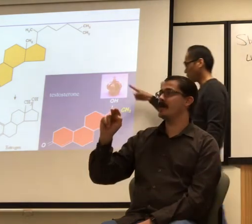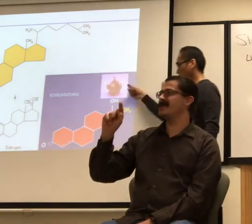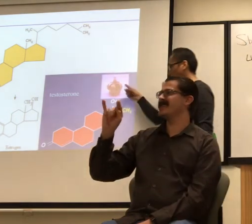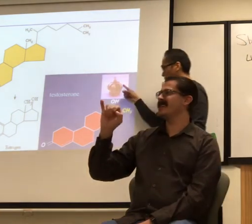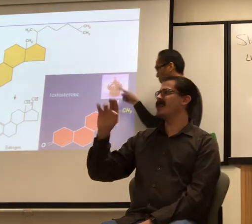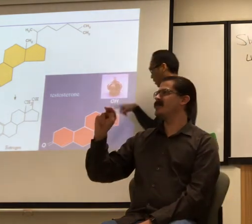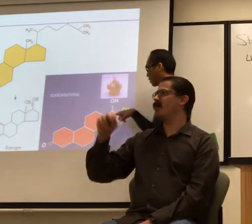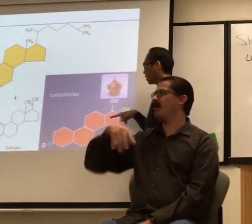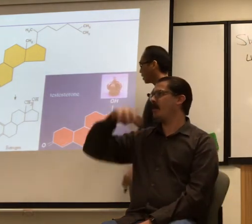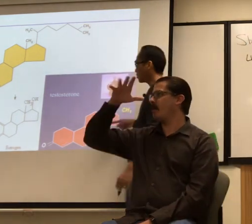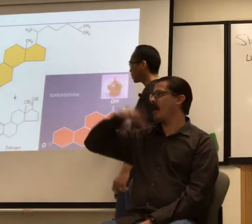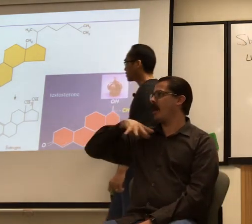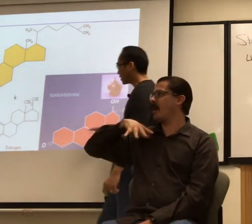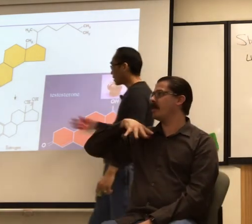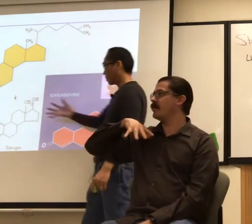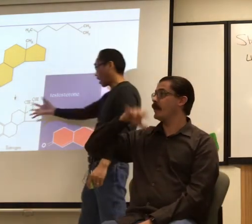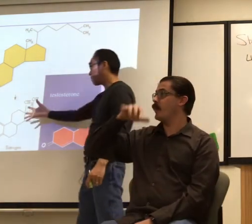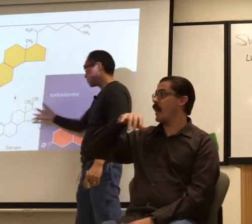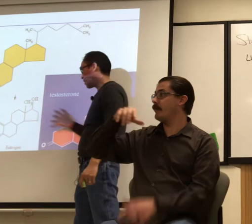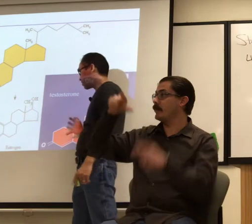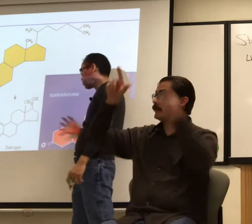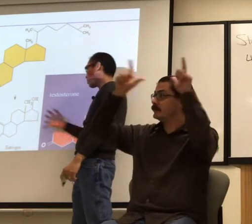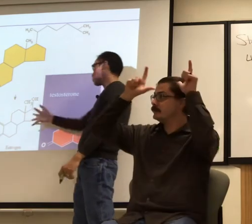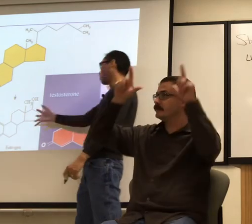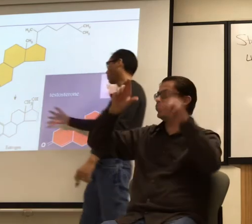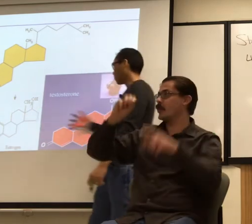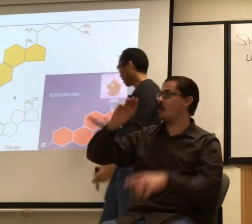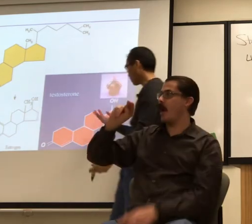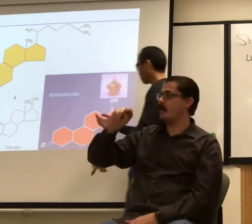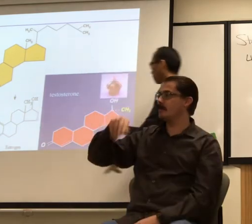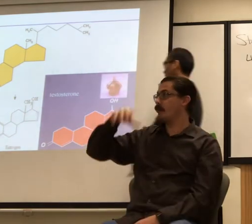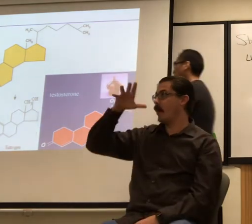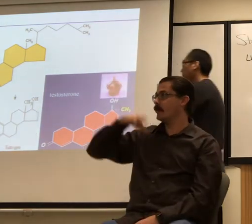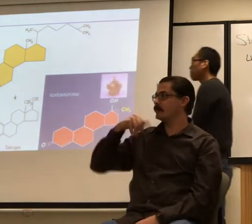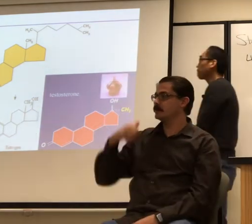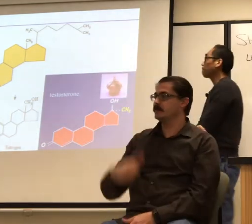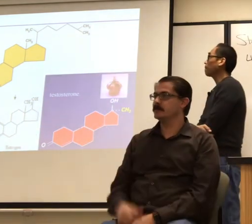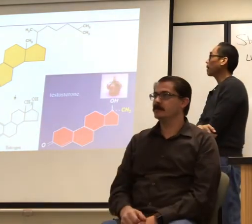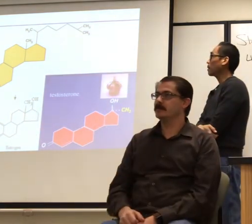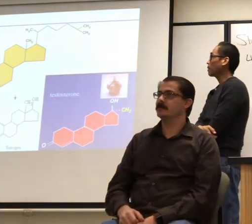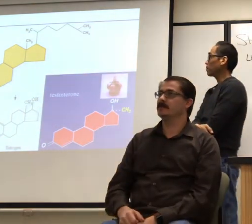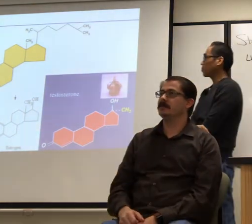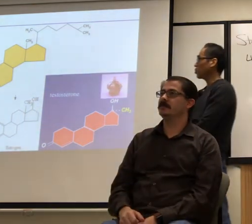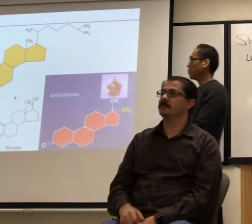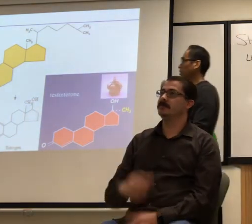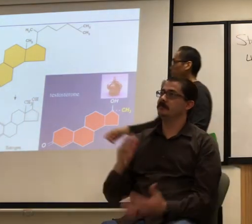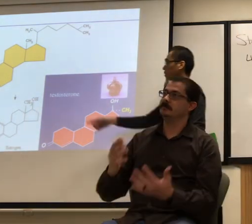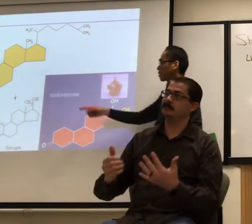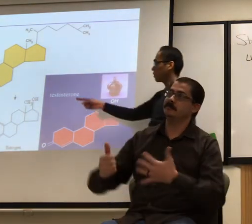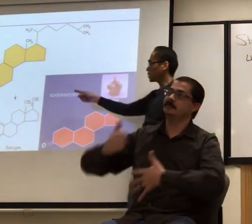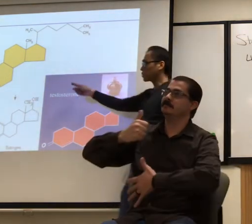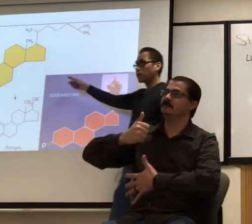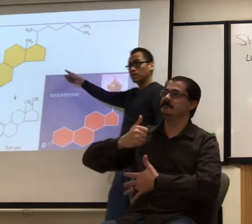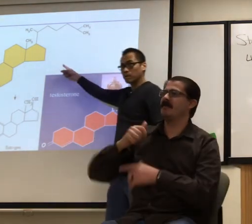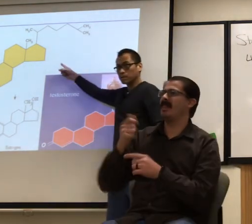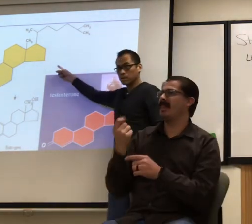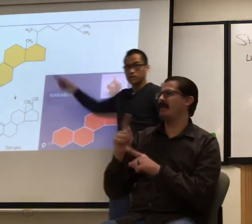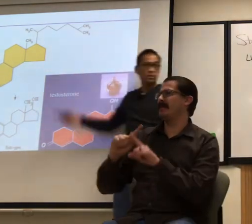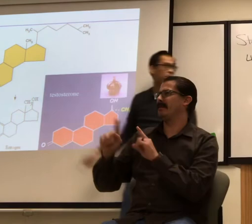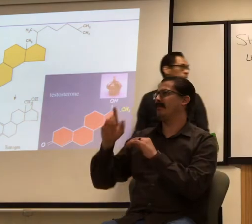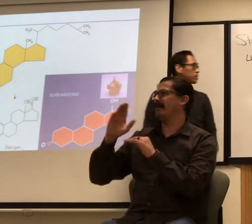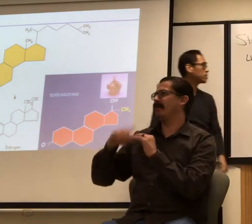why I put a little crown there. But anyway, you can see they have the basic structure there, right? They're a little bit different than cholesterol.